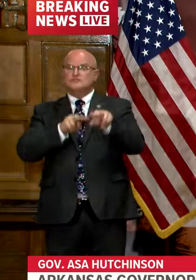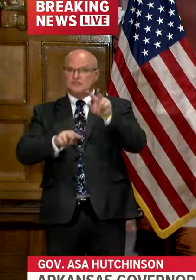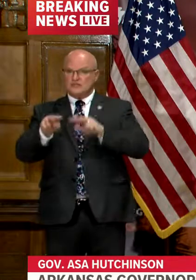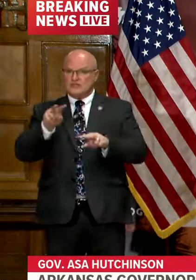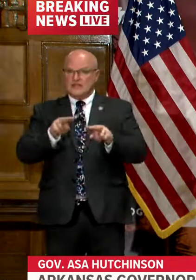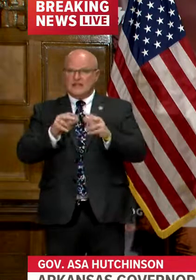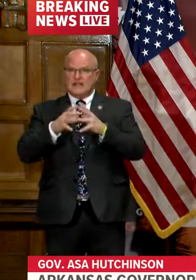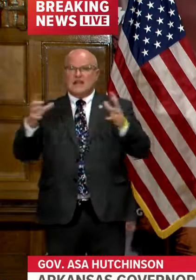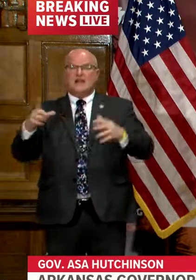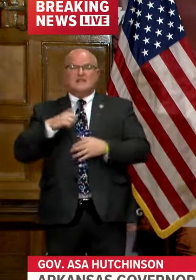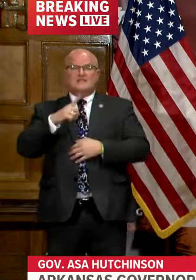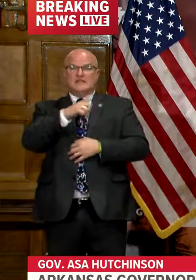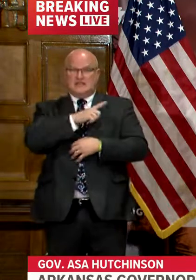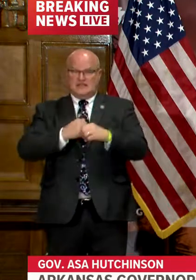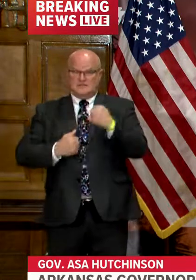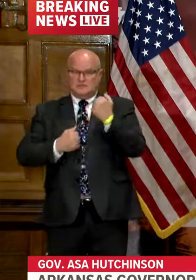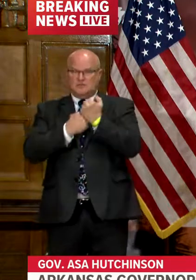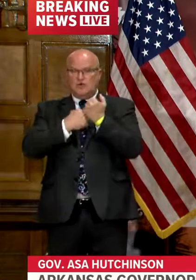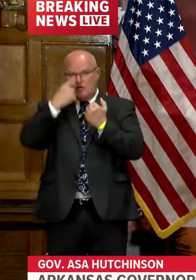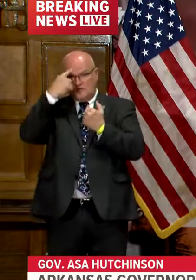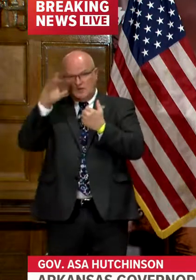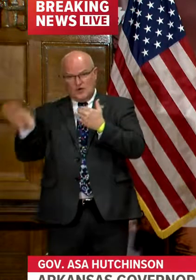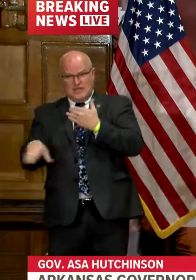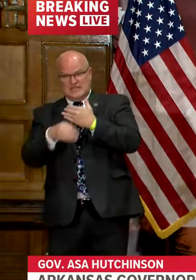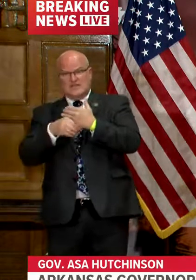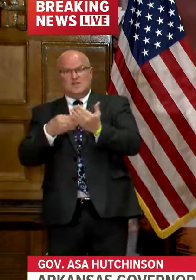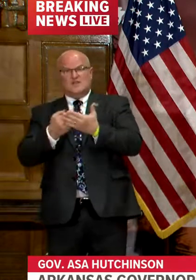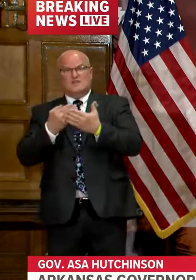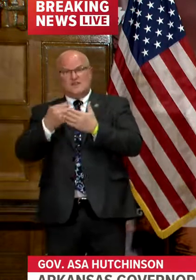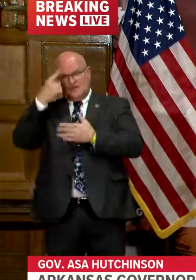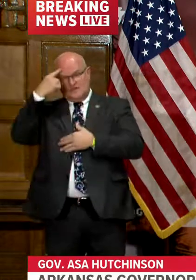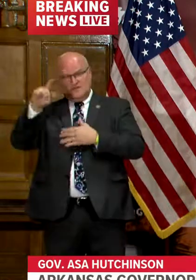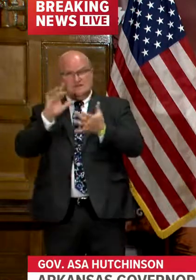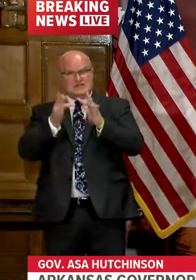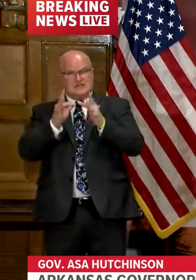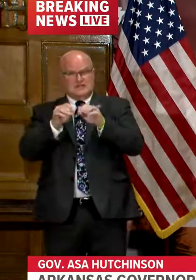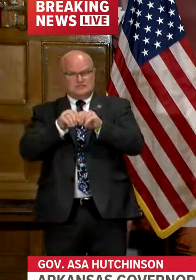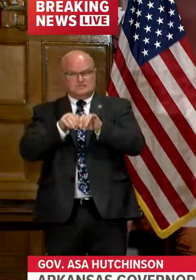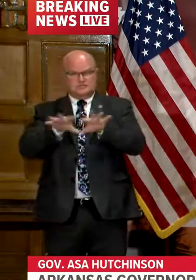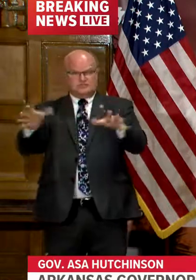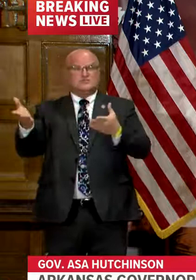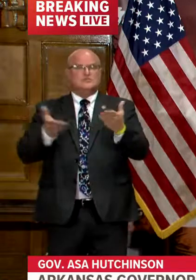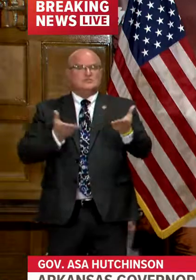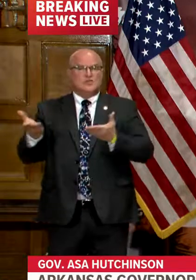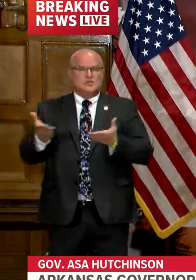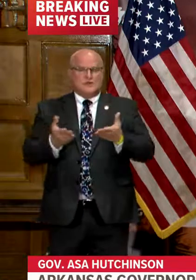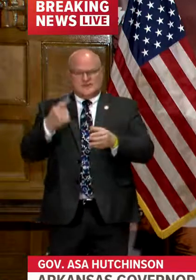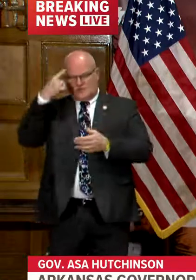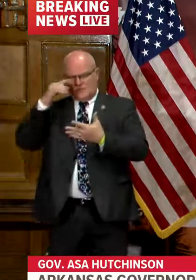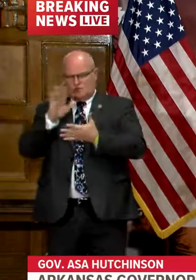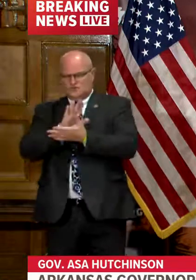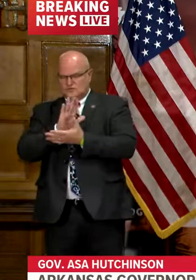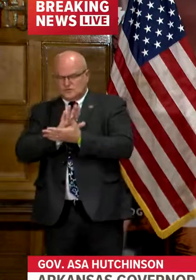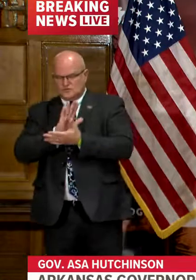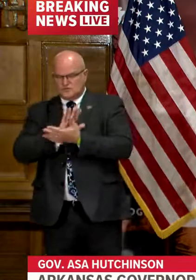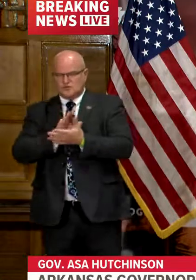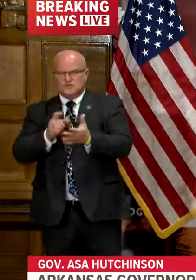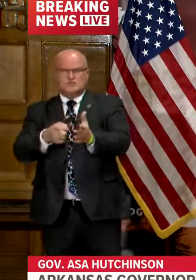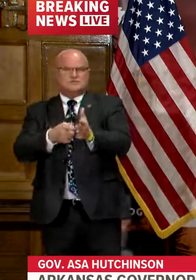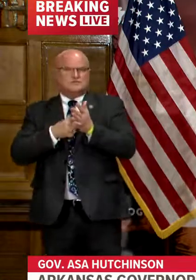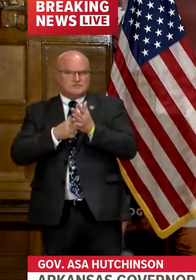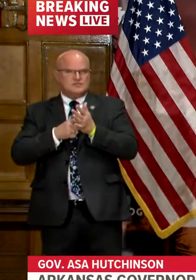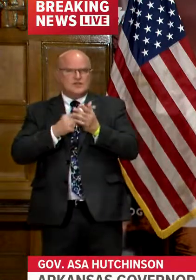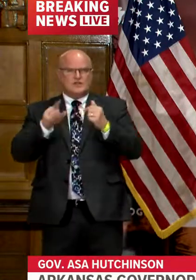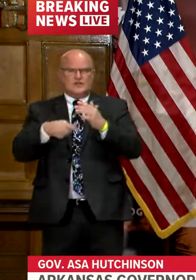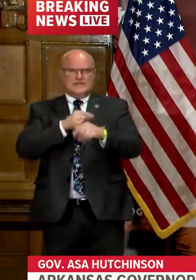There's a lot of legislative support for additional funding for broadband, which is necessary in our schools